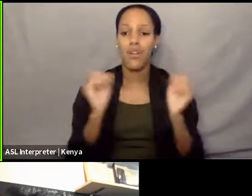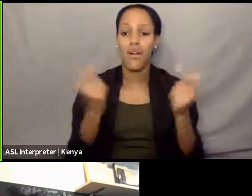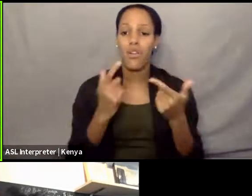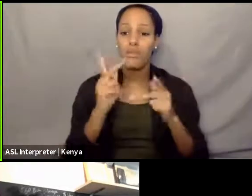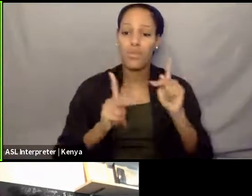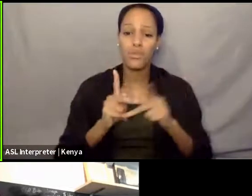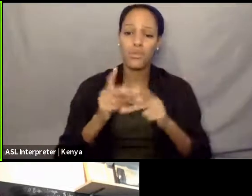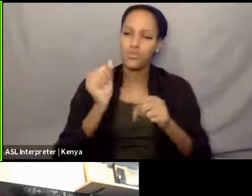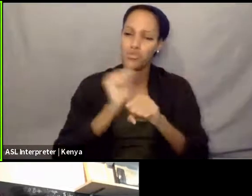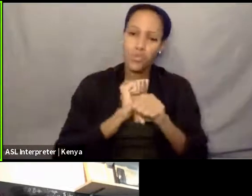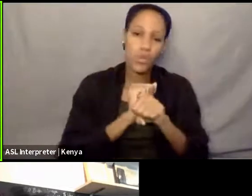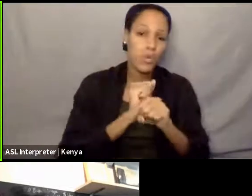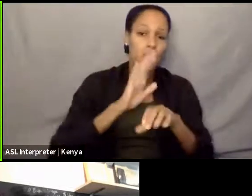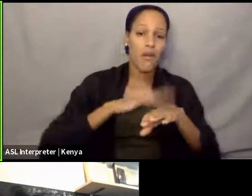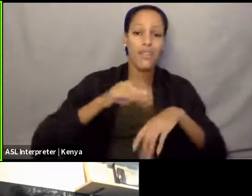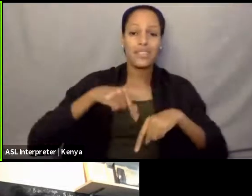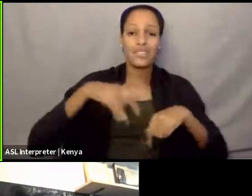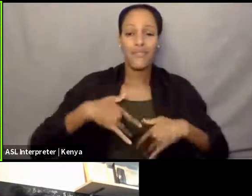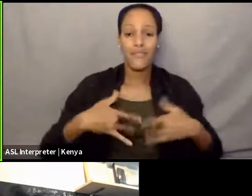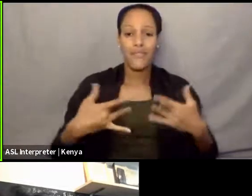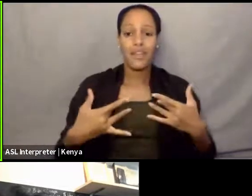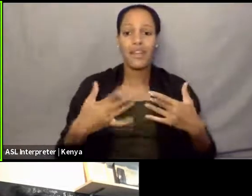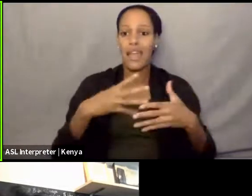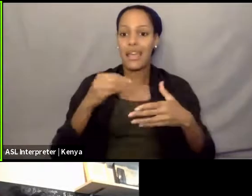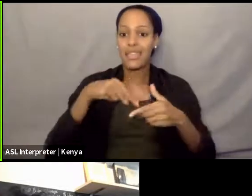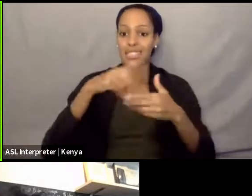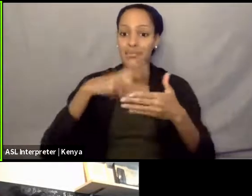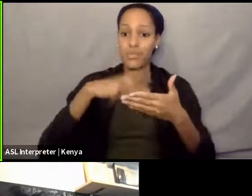event and the program that it's a part of.